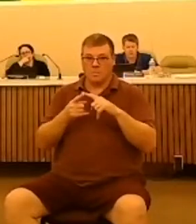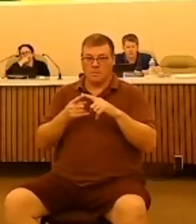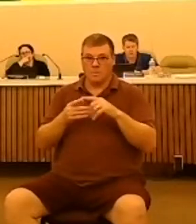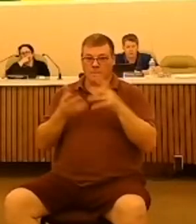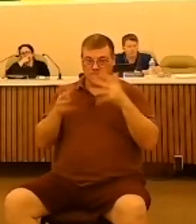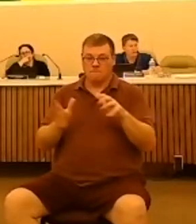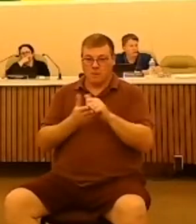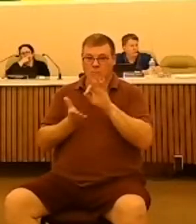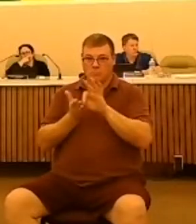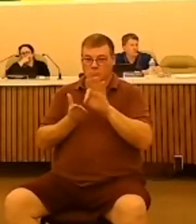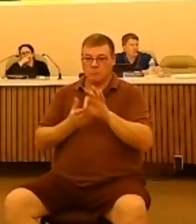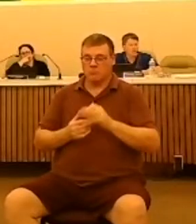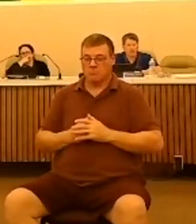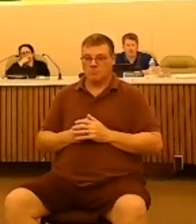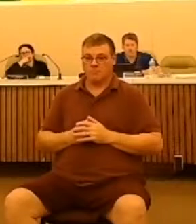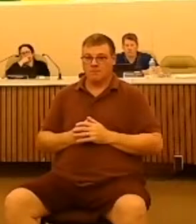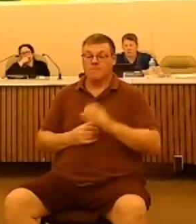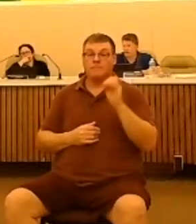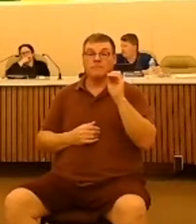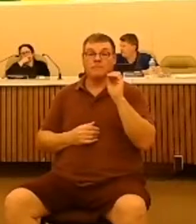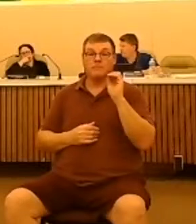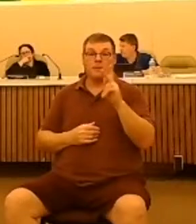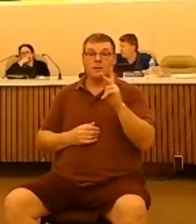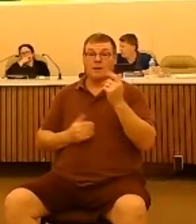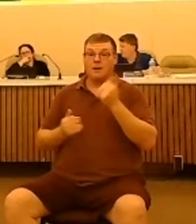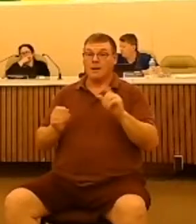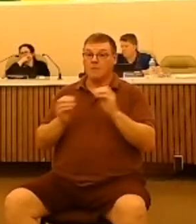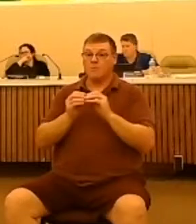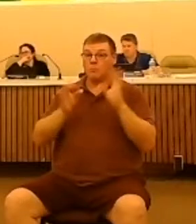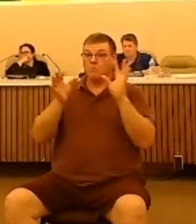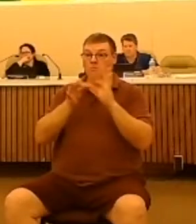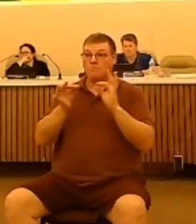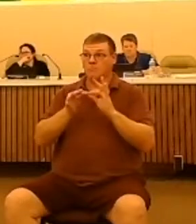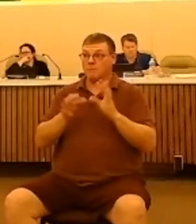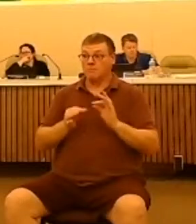audit. Okay, any further comment?